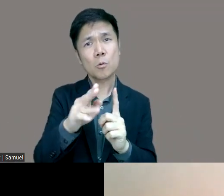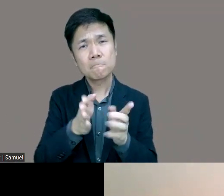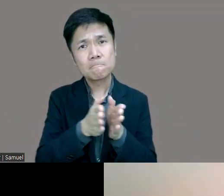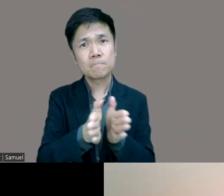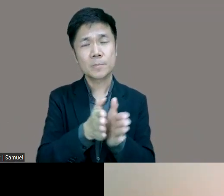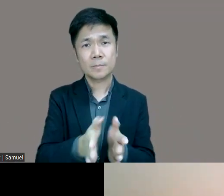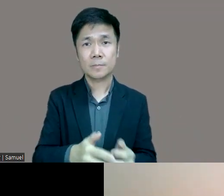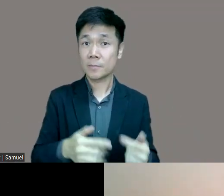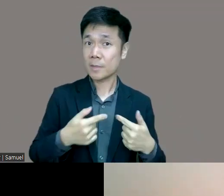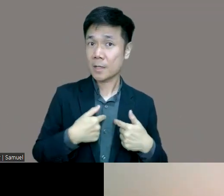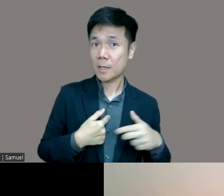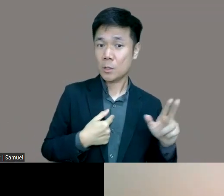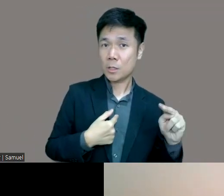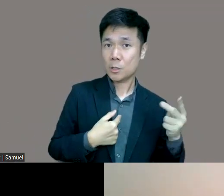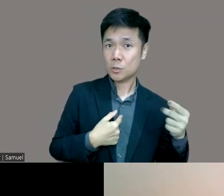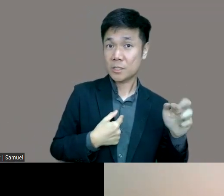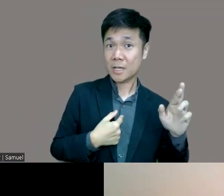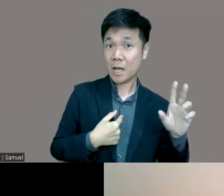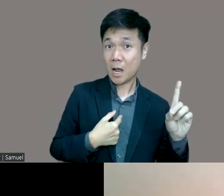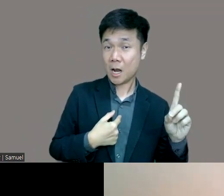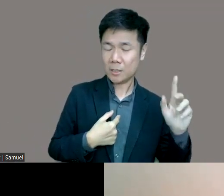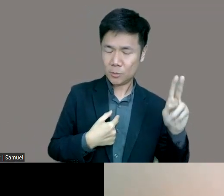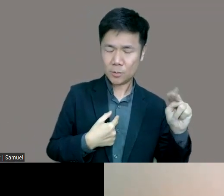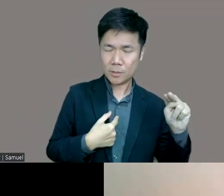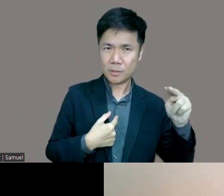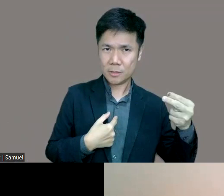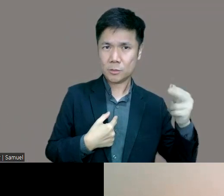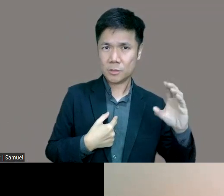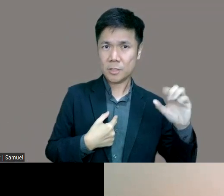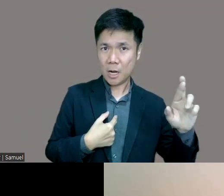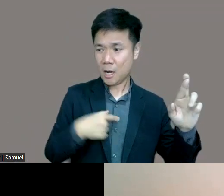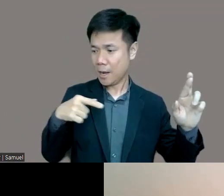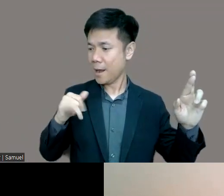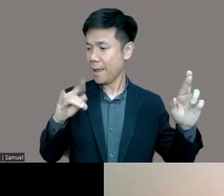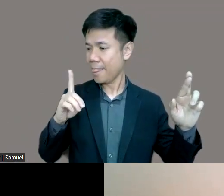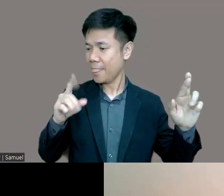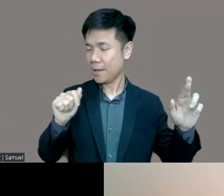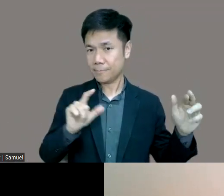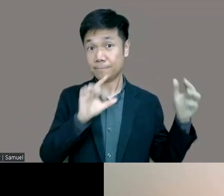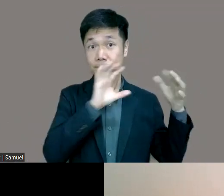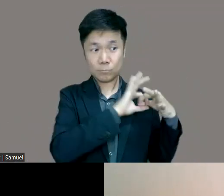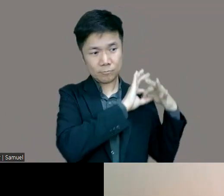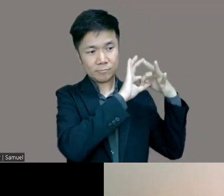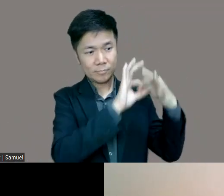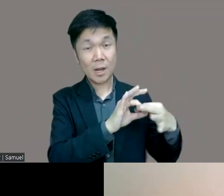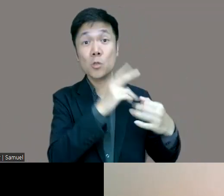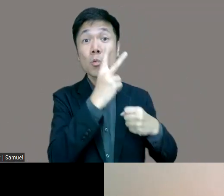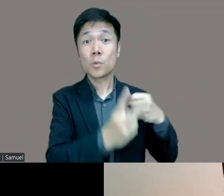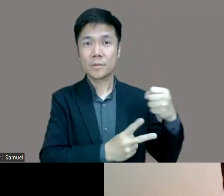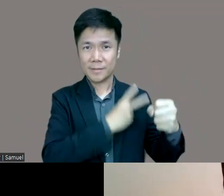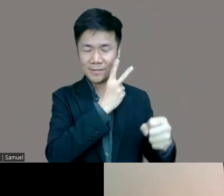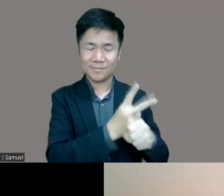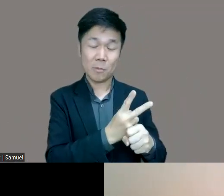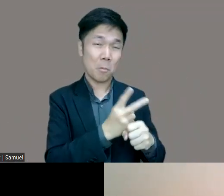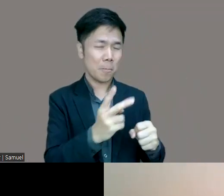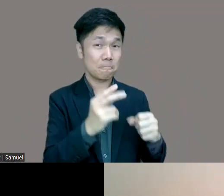with UNHCR is exactly in the middle of the way. Like, we started 2 years ago, and we think we're going to have at least another many, many years to